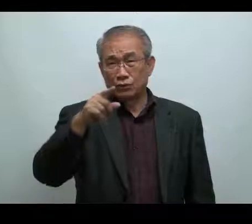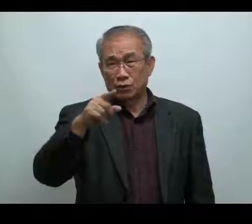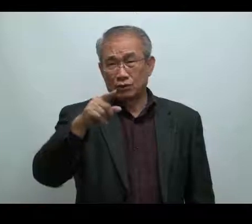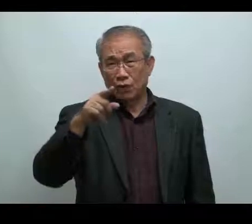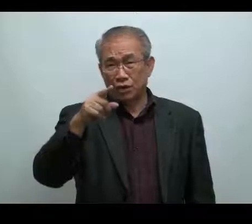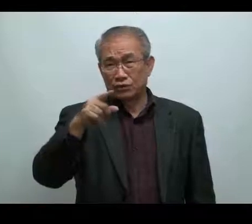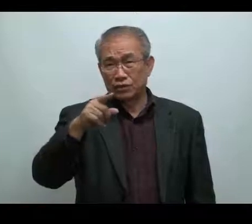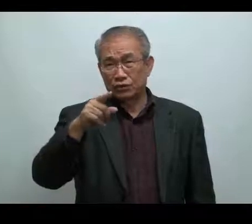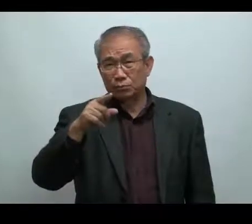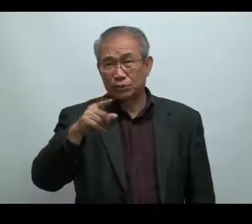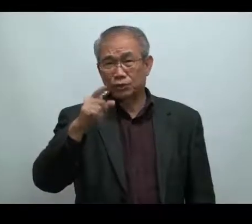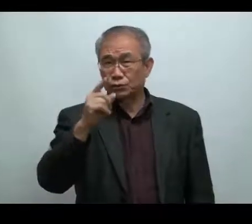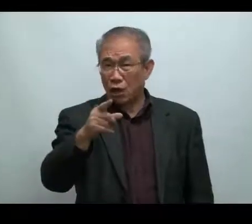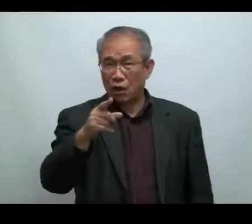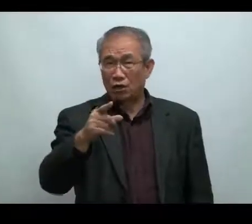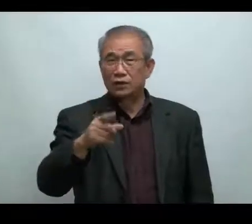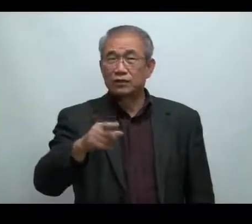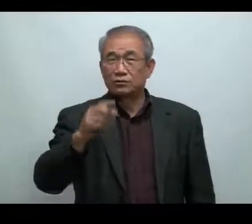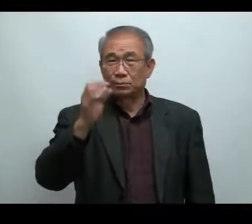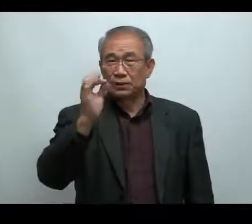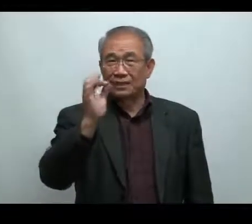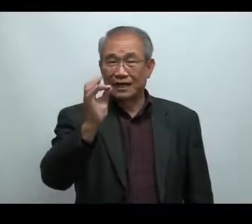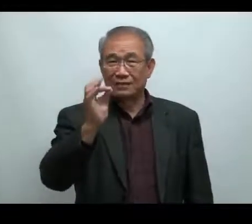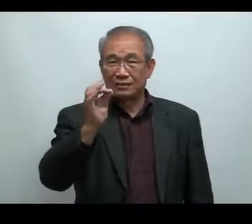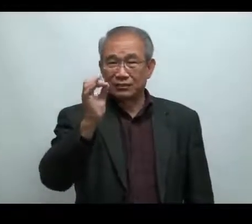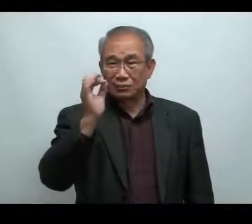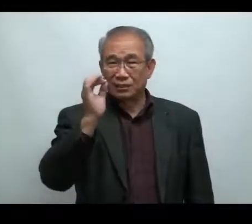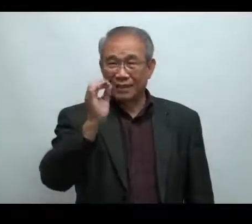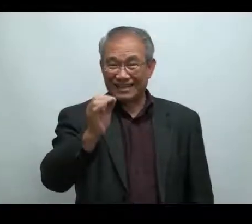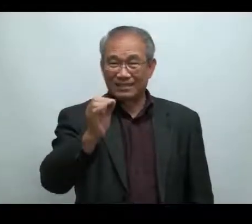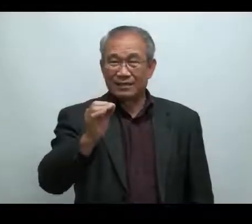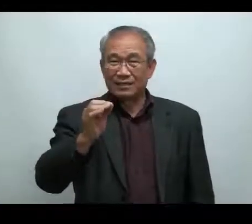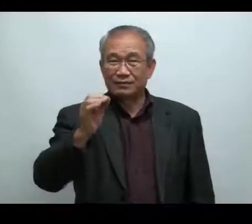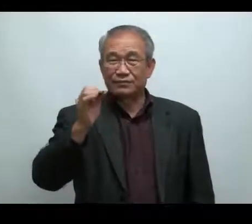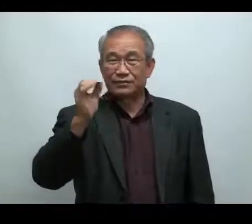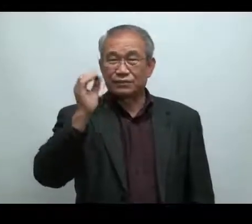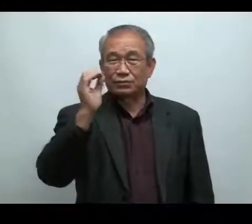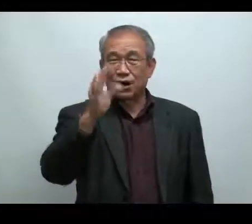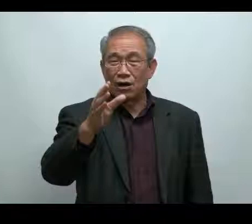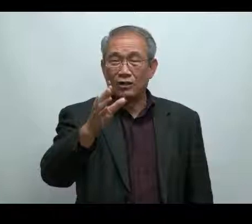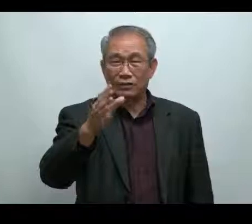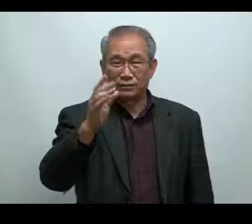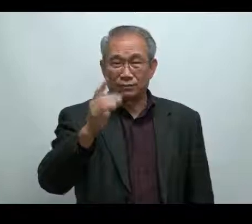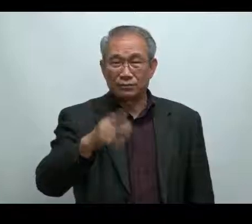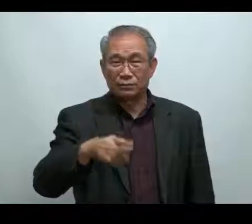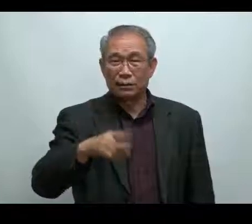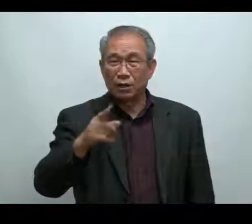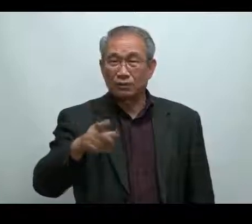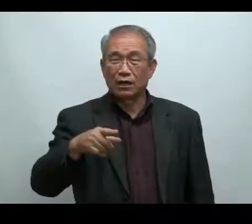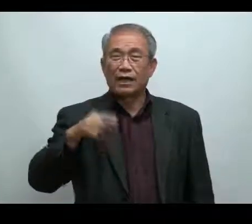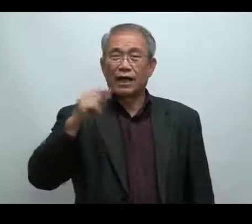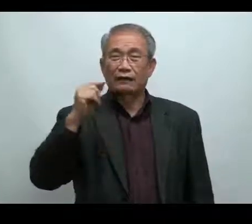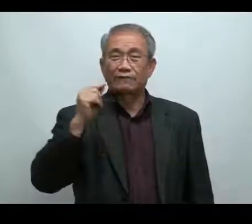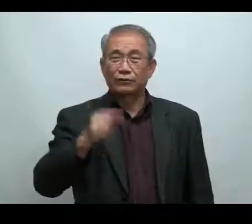want the onset to be strong, to be light. It should be light. If it is strong, it is going to be called a